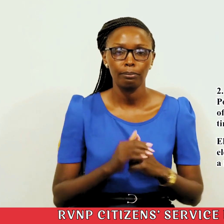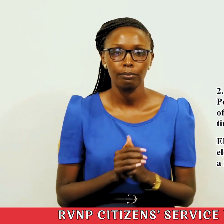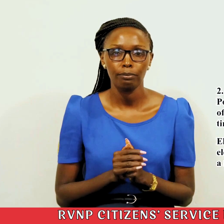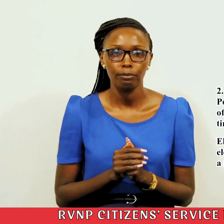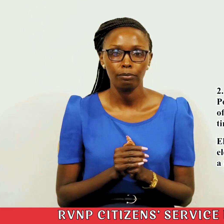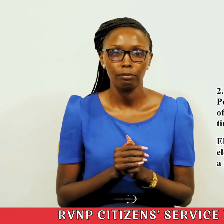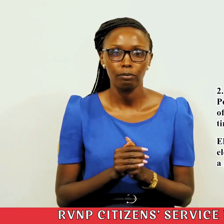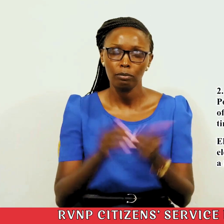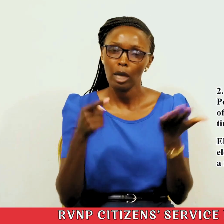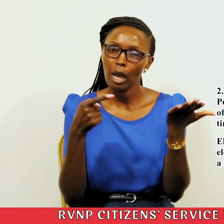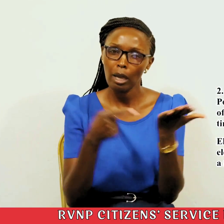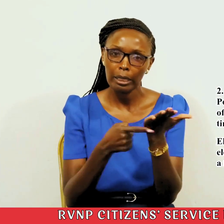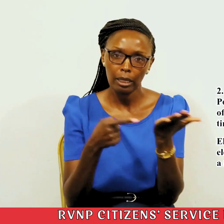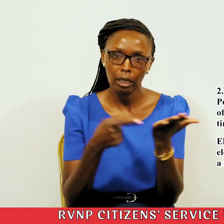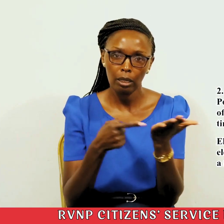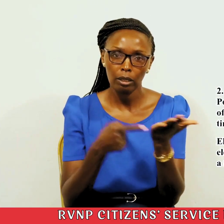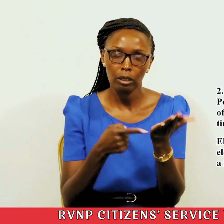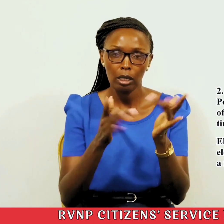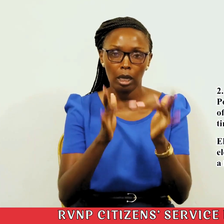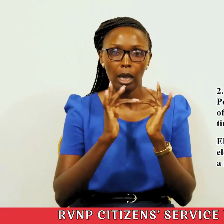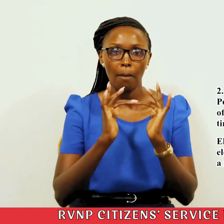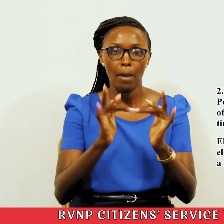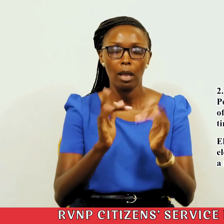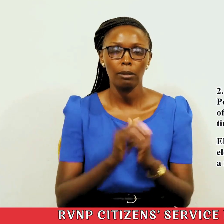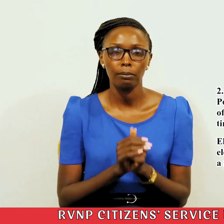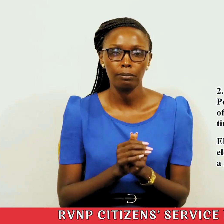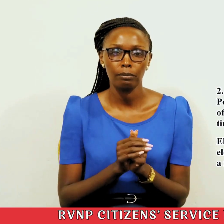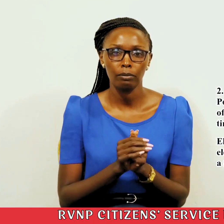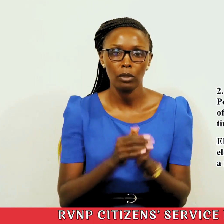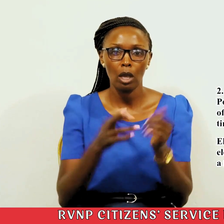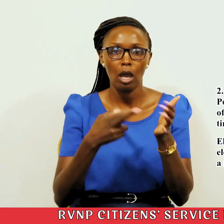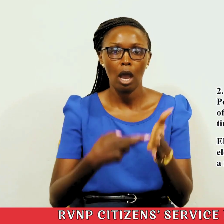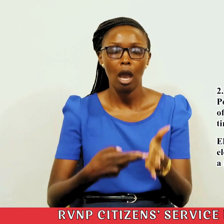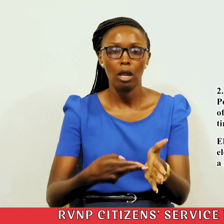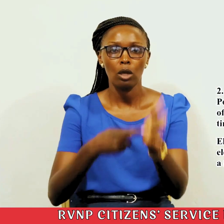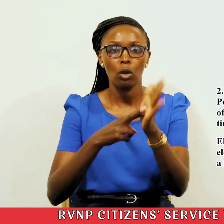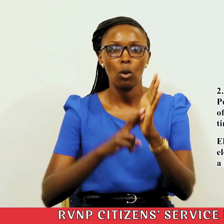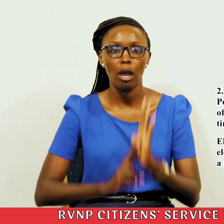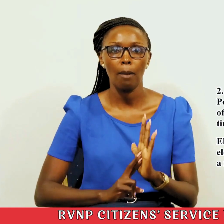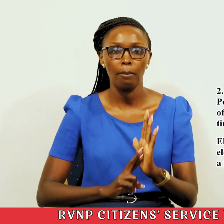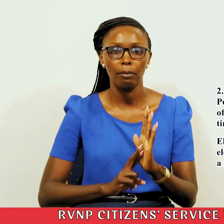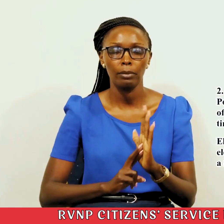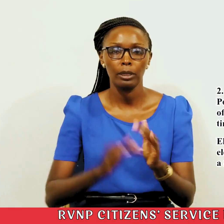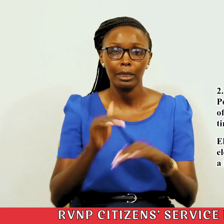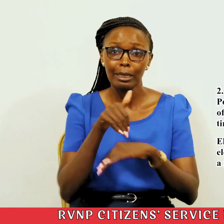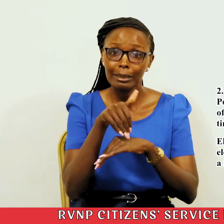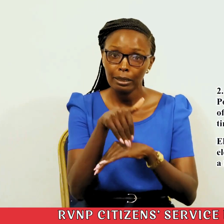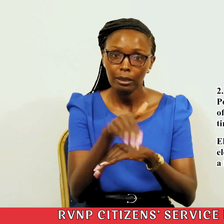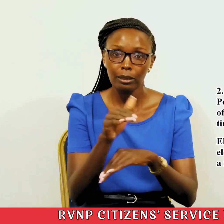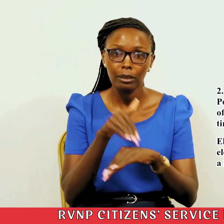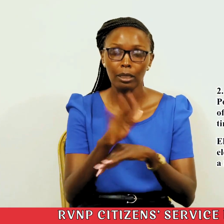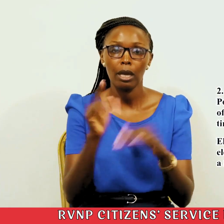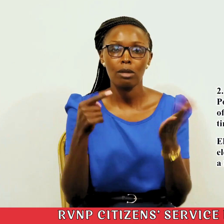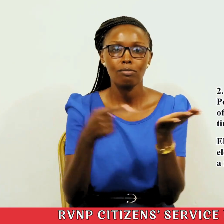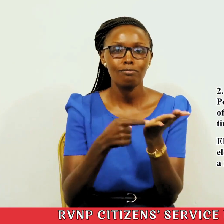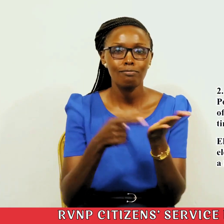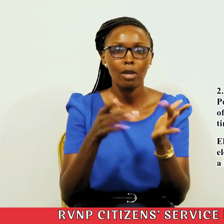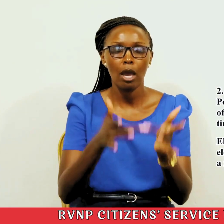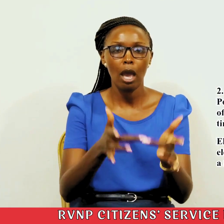Electronic mail: the requirement is to send electronic mail to the official